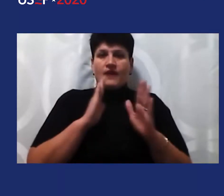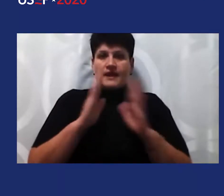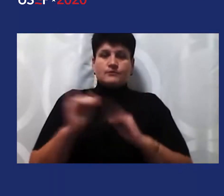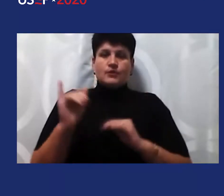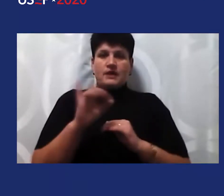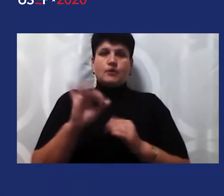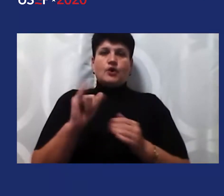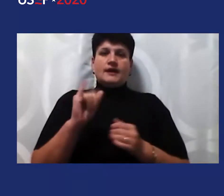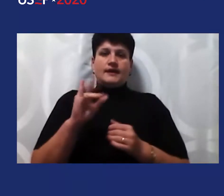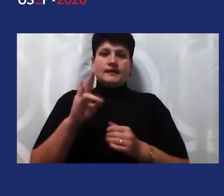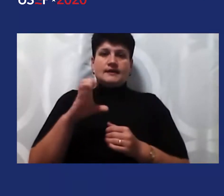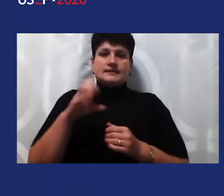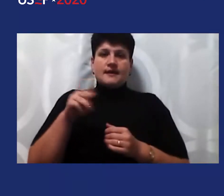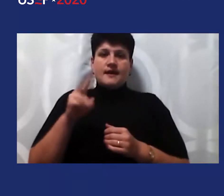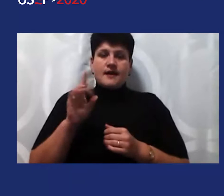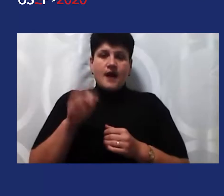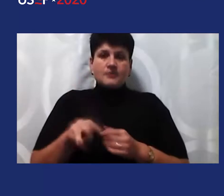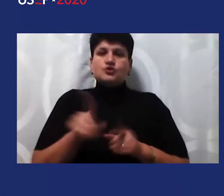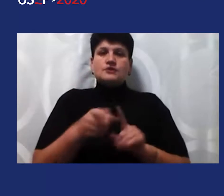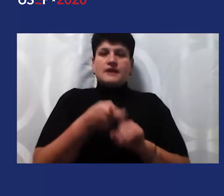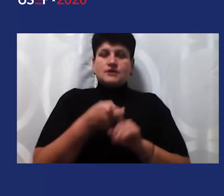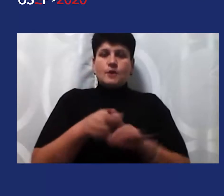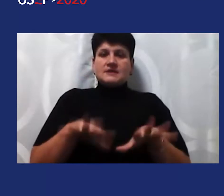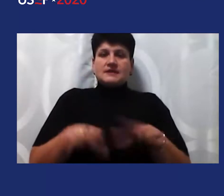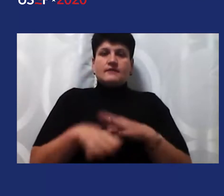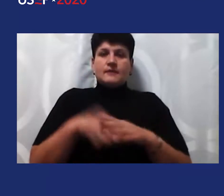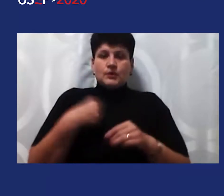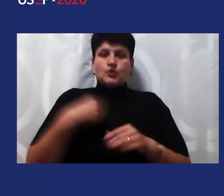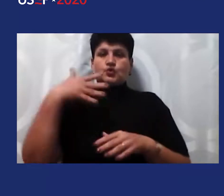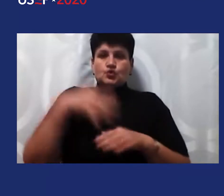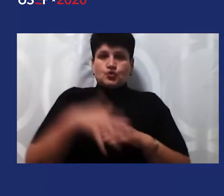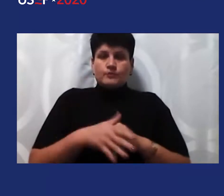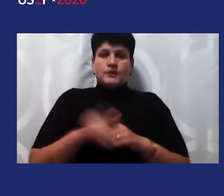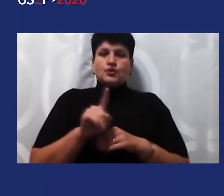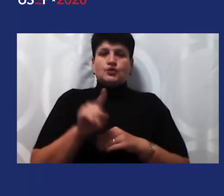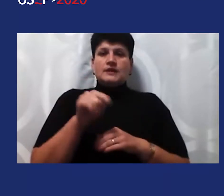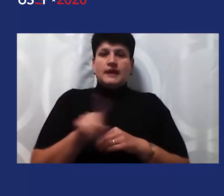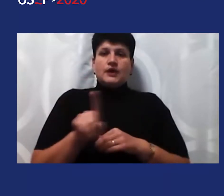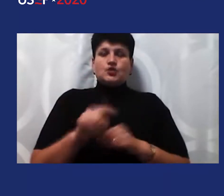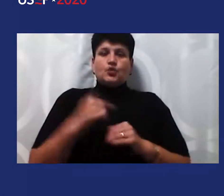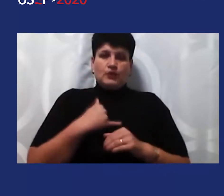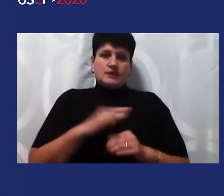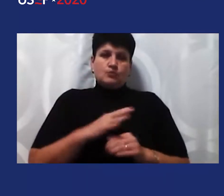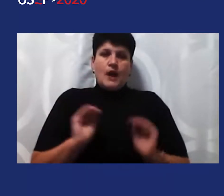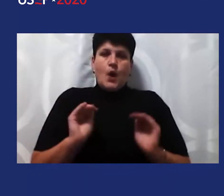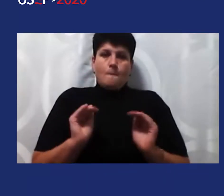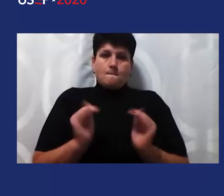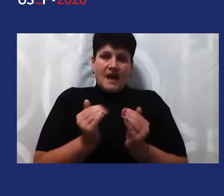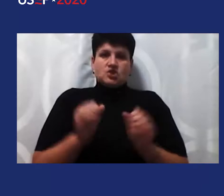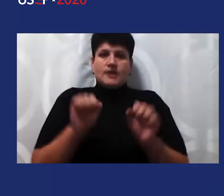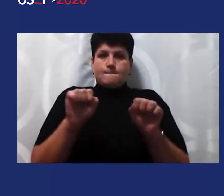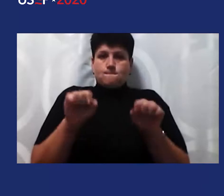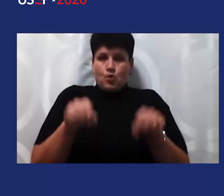participation of politicians in Facebook and Instagram. As regards local elections, we